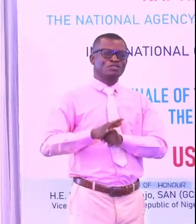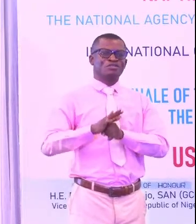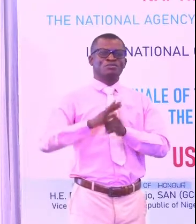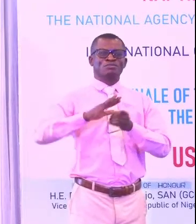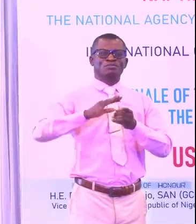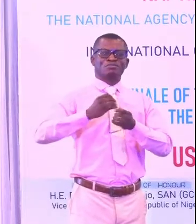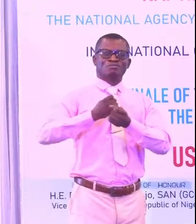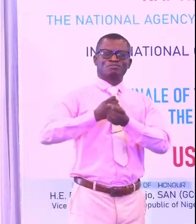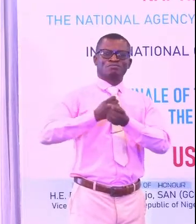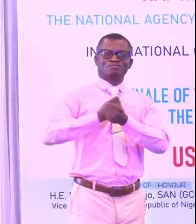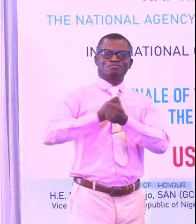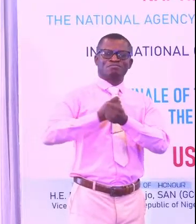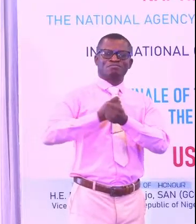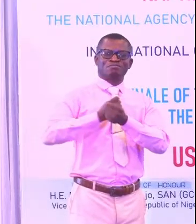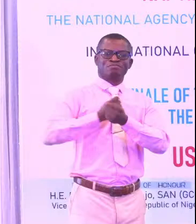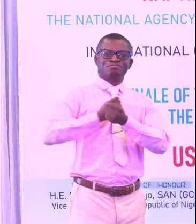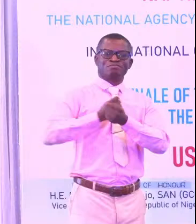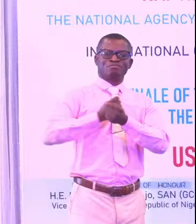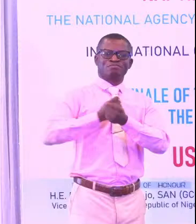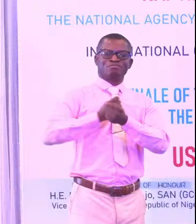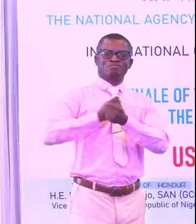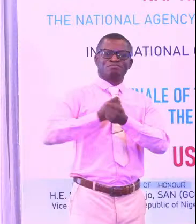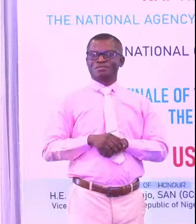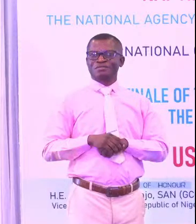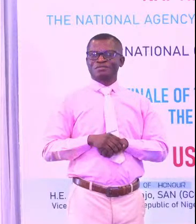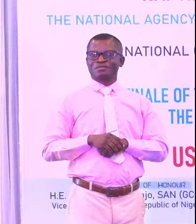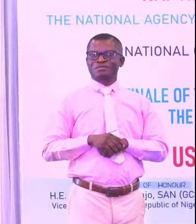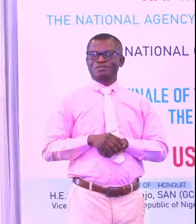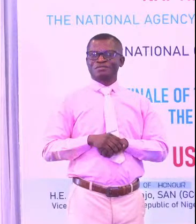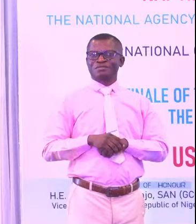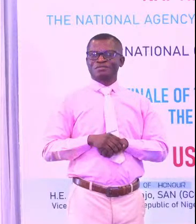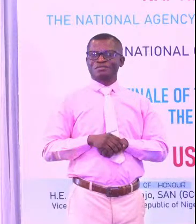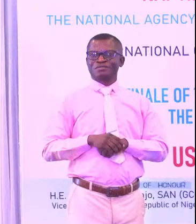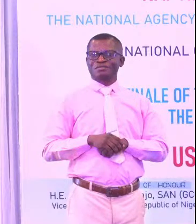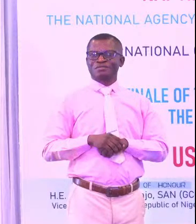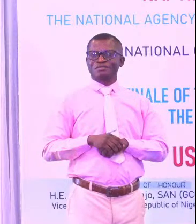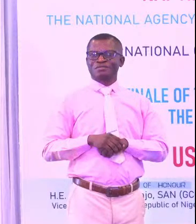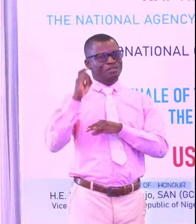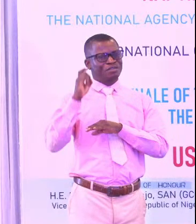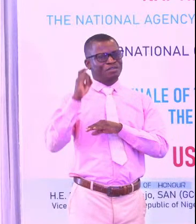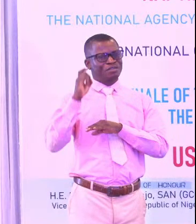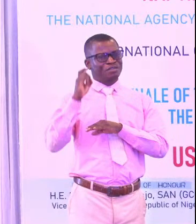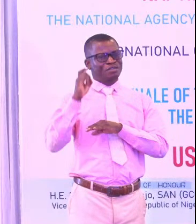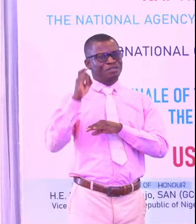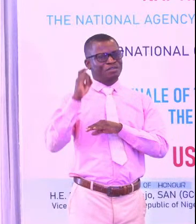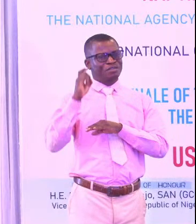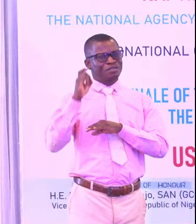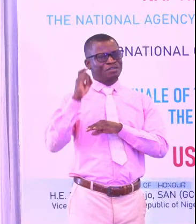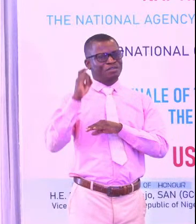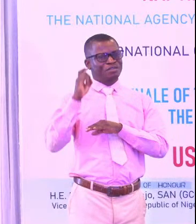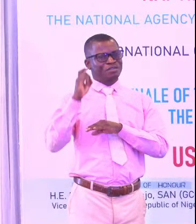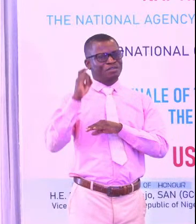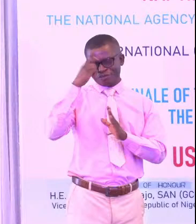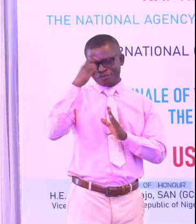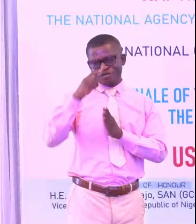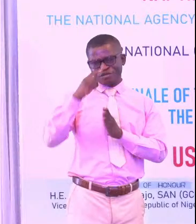slavery, selling sex or their labor for someone else's financial